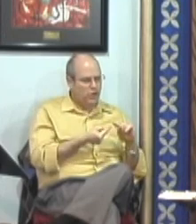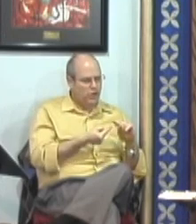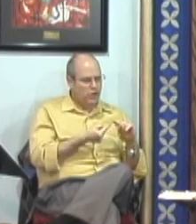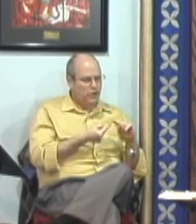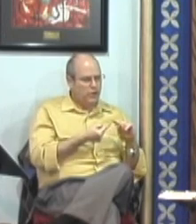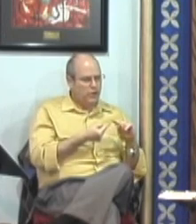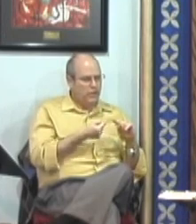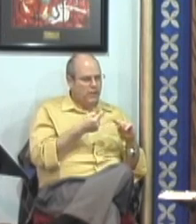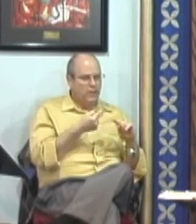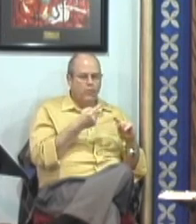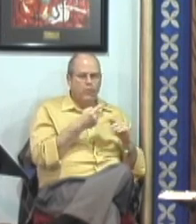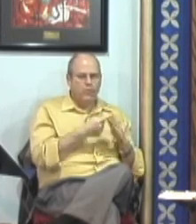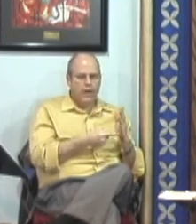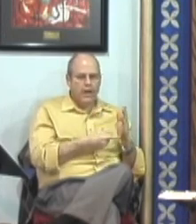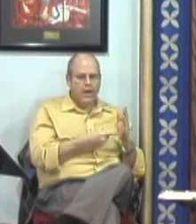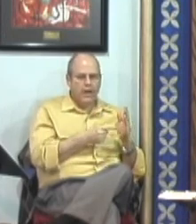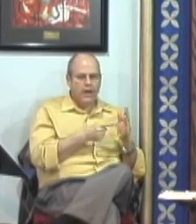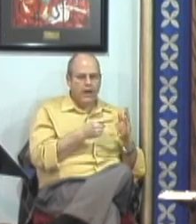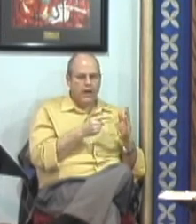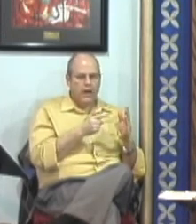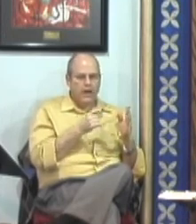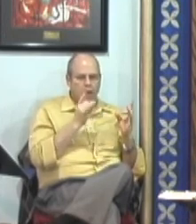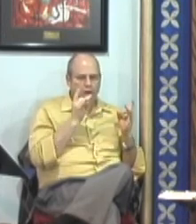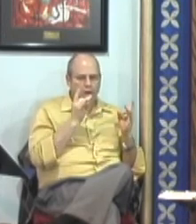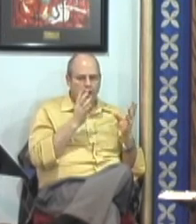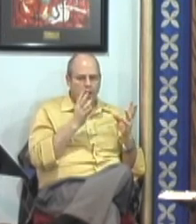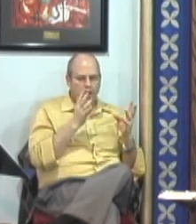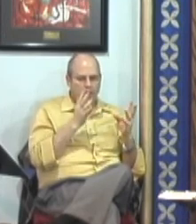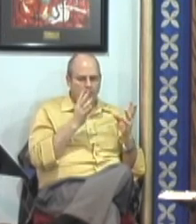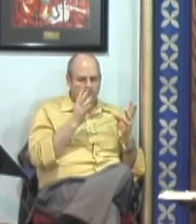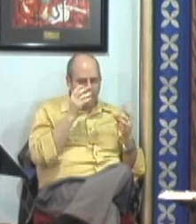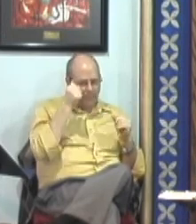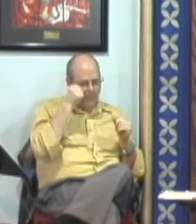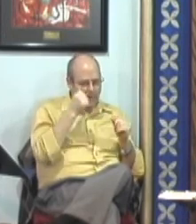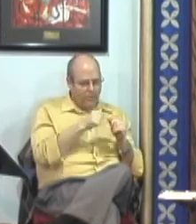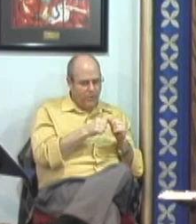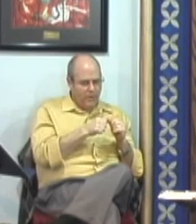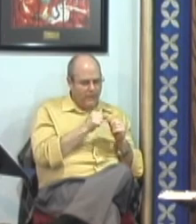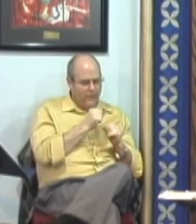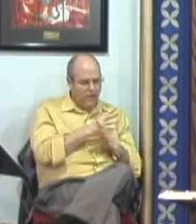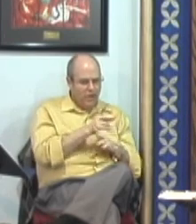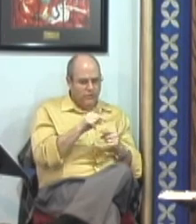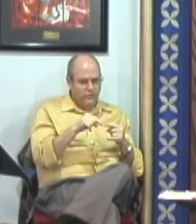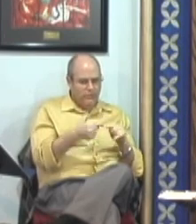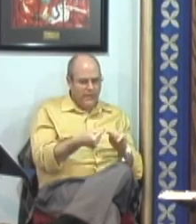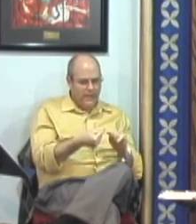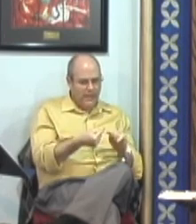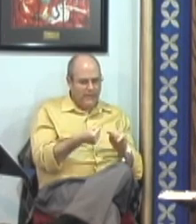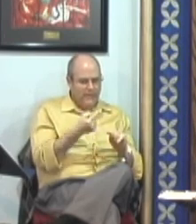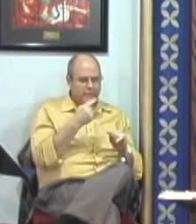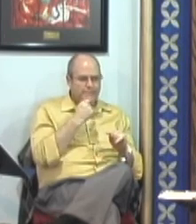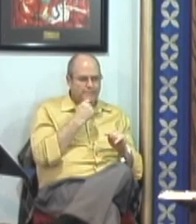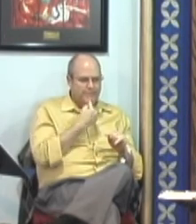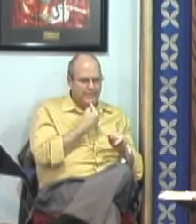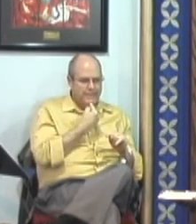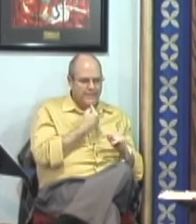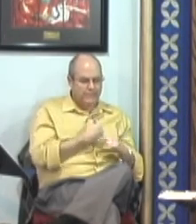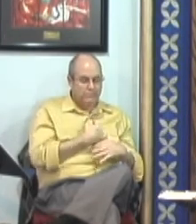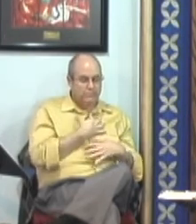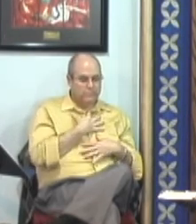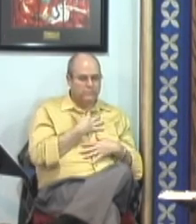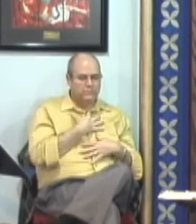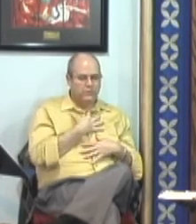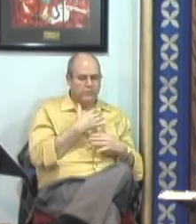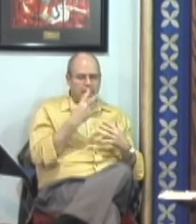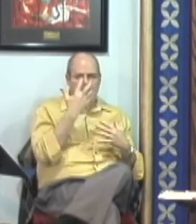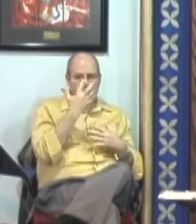Painful experience. And what are traumatic memories? If you remember something and it causes you pain, if bitterness rises up when you remember it